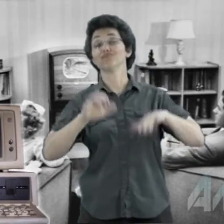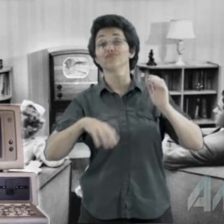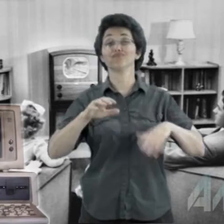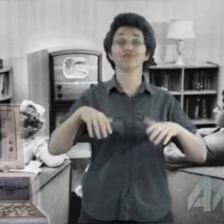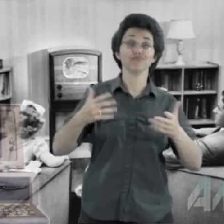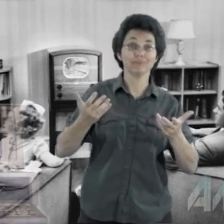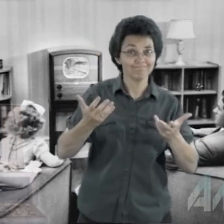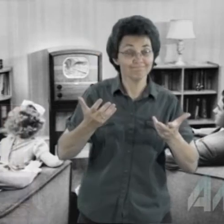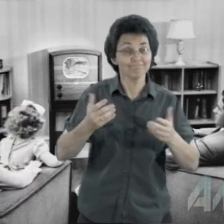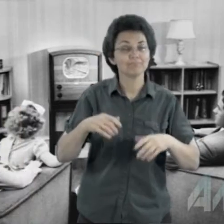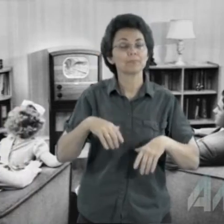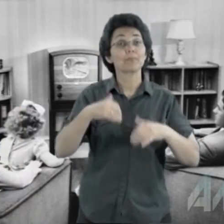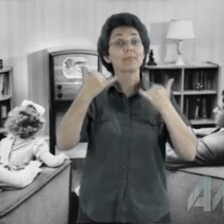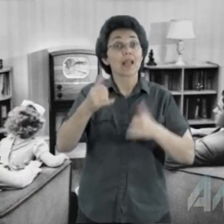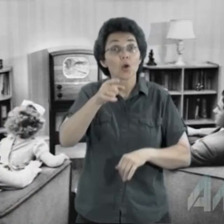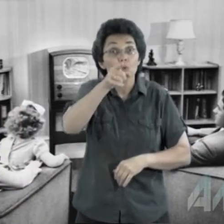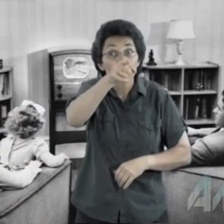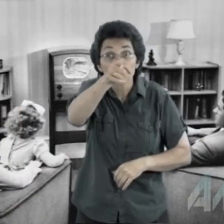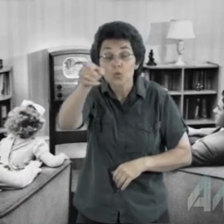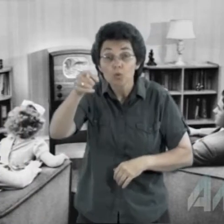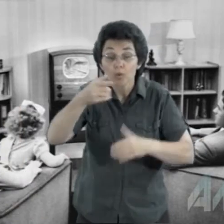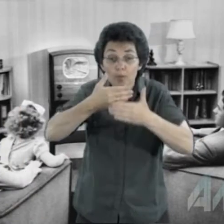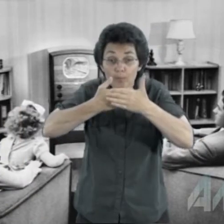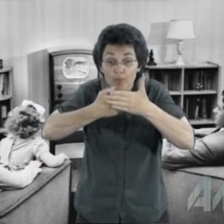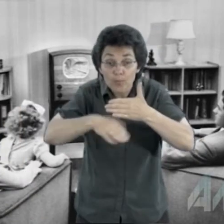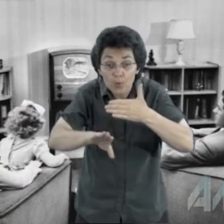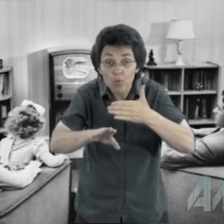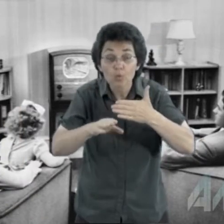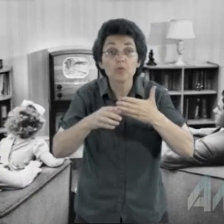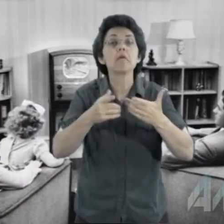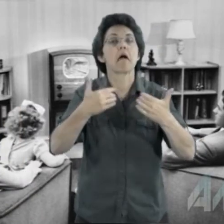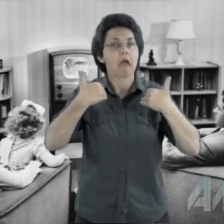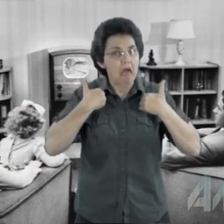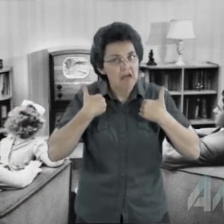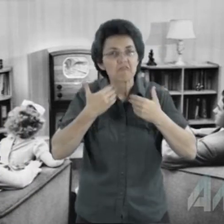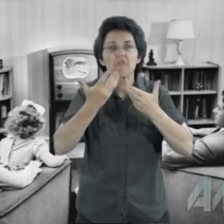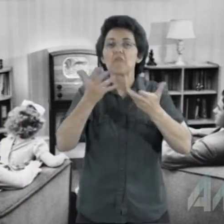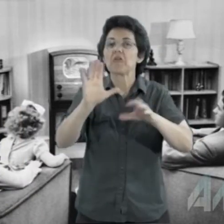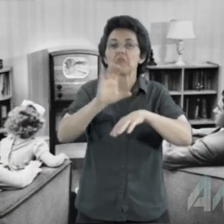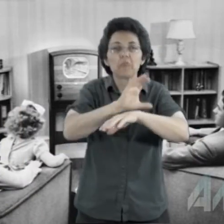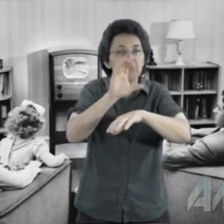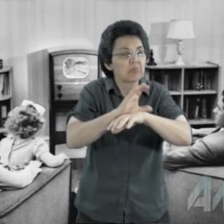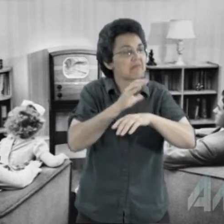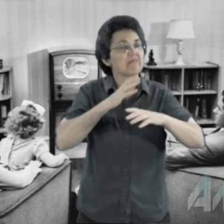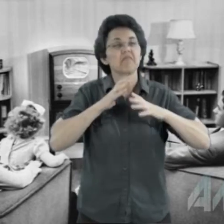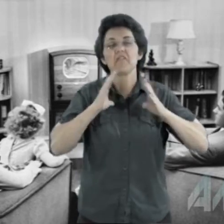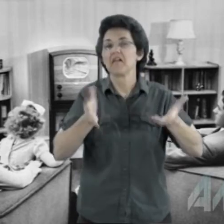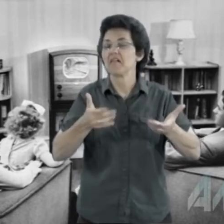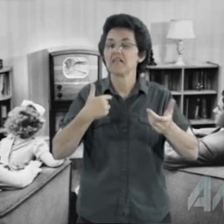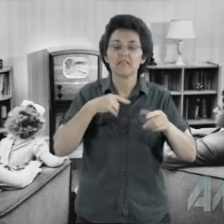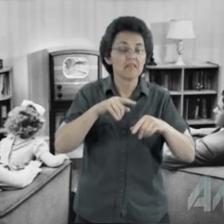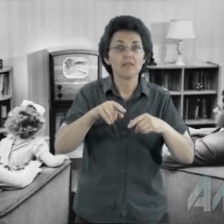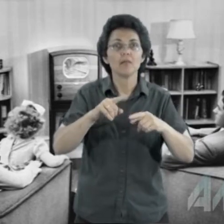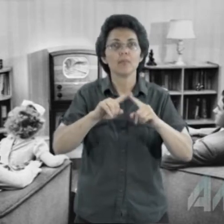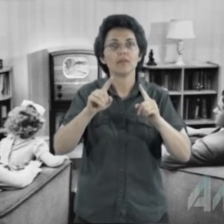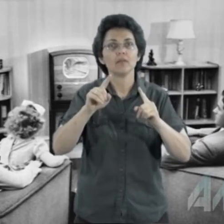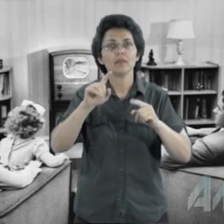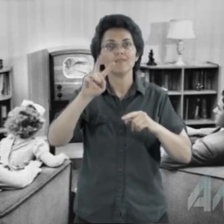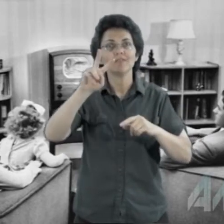the inventions lose their newness. By the time you kids are born, computers are commonplace, but you didn't